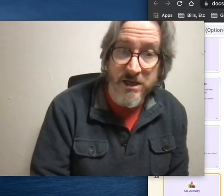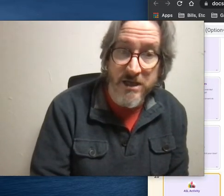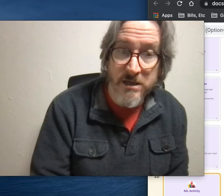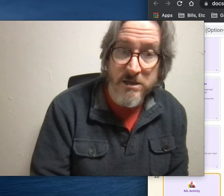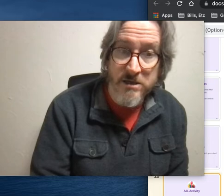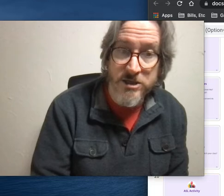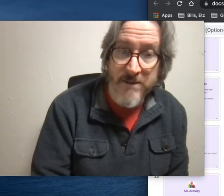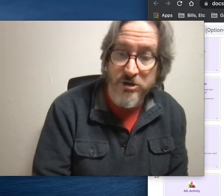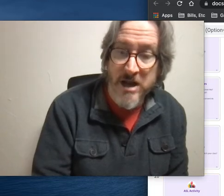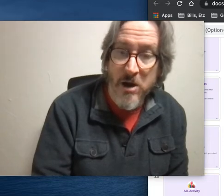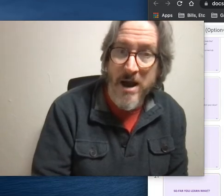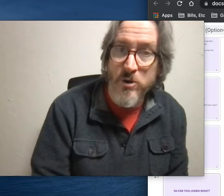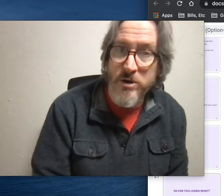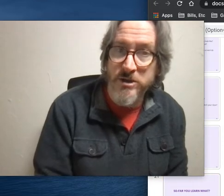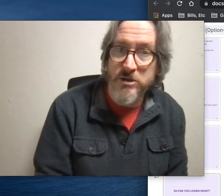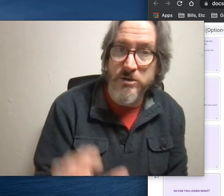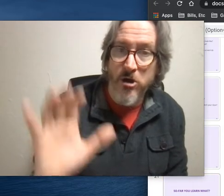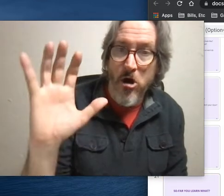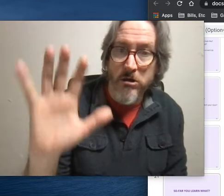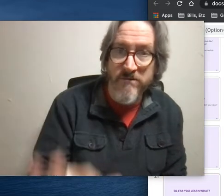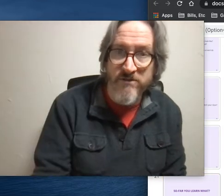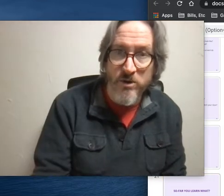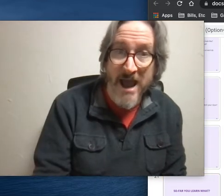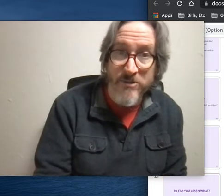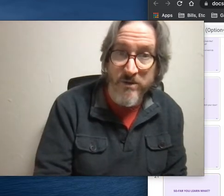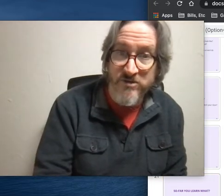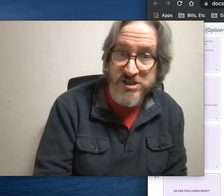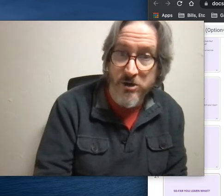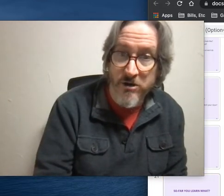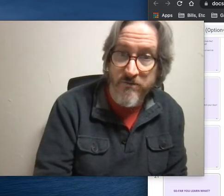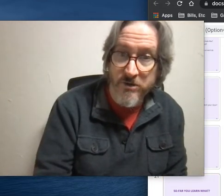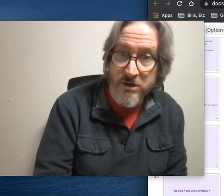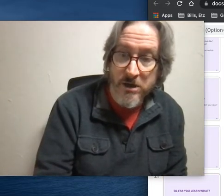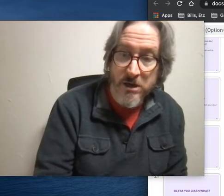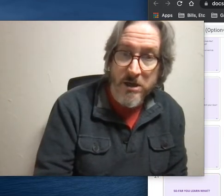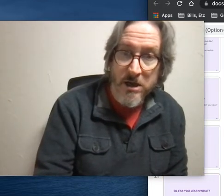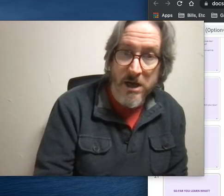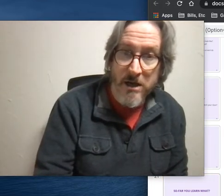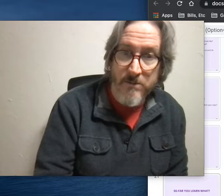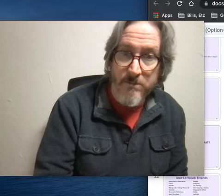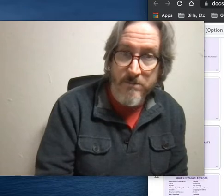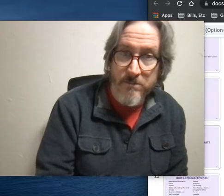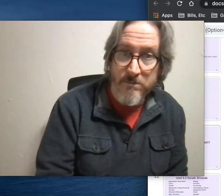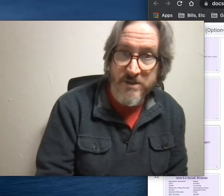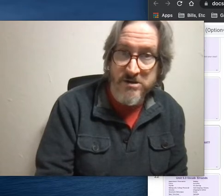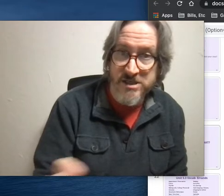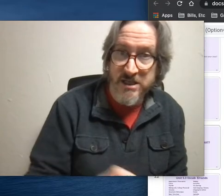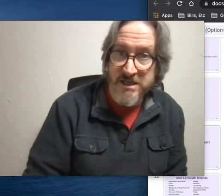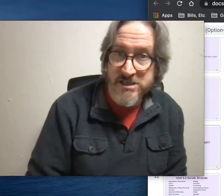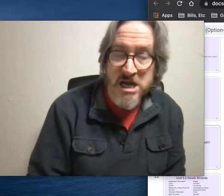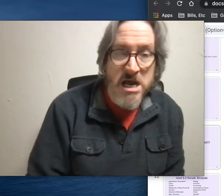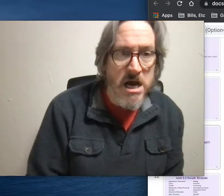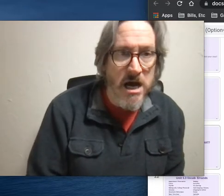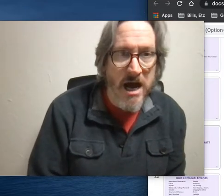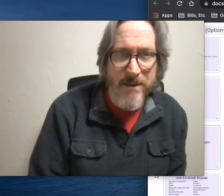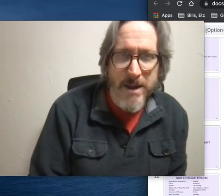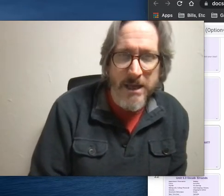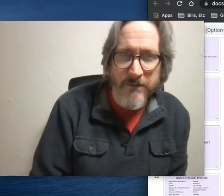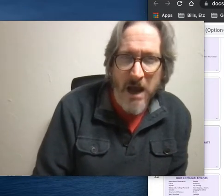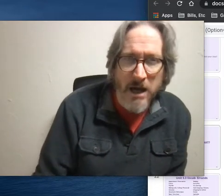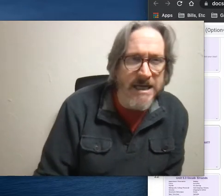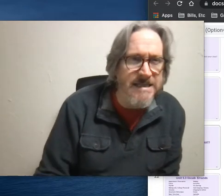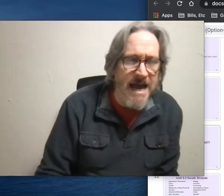the chapter. Now, I'm going to include all of the vocab that we've just gone over. There's the list. I